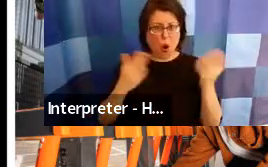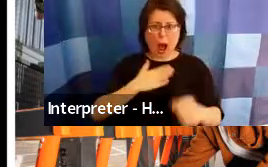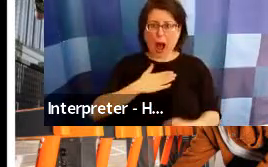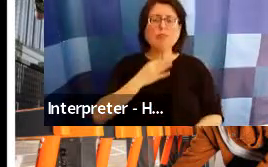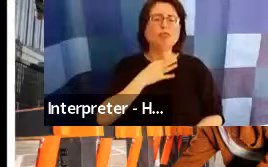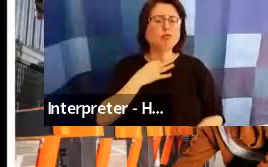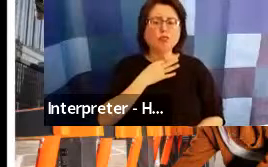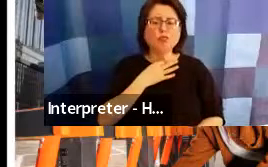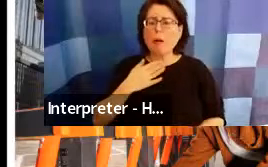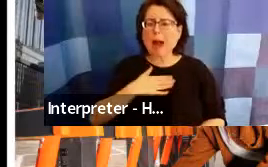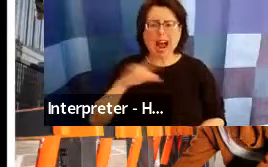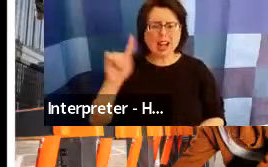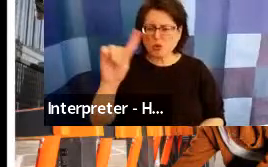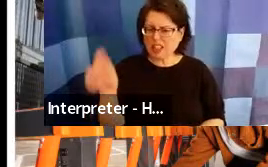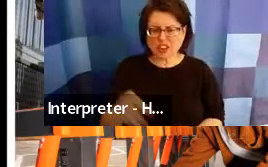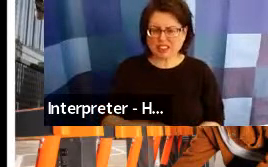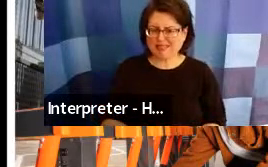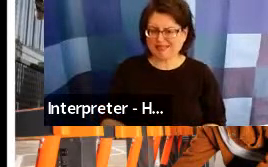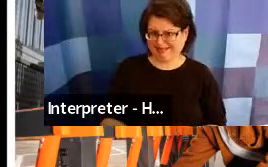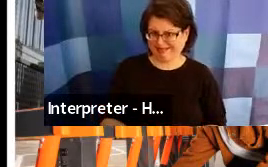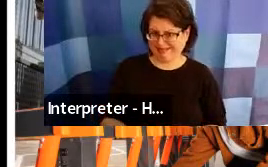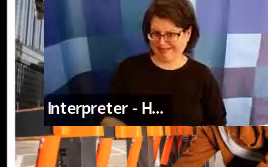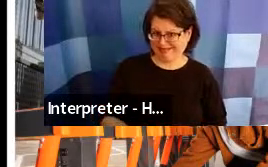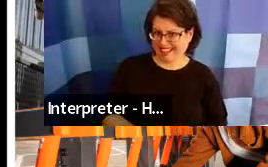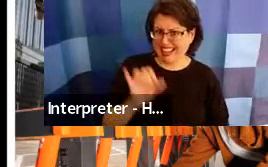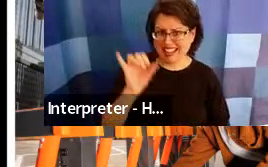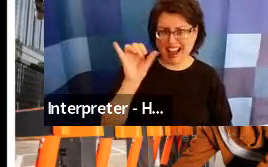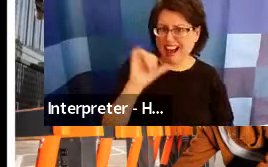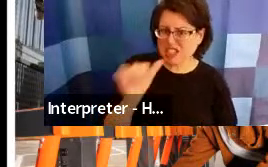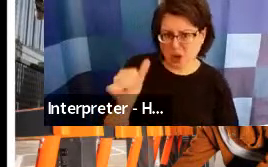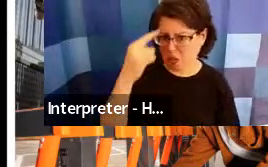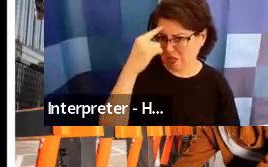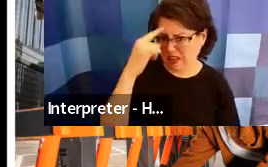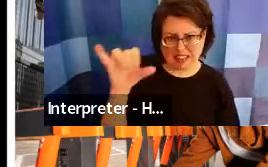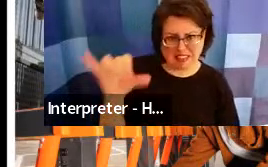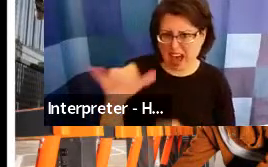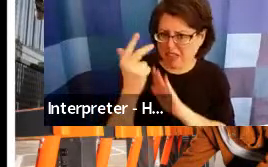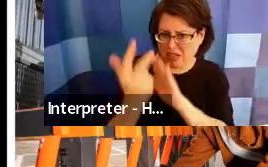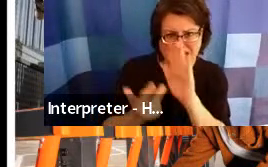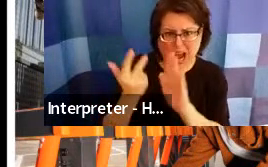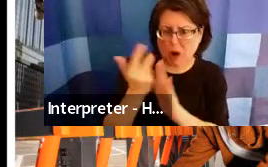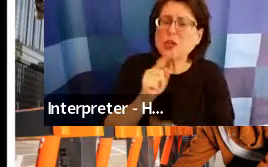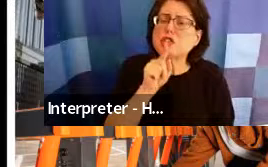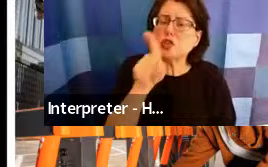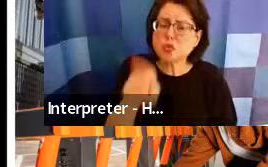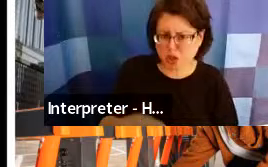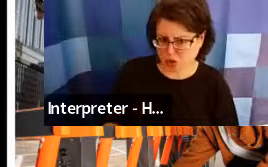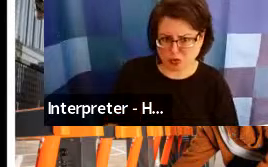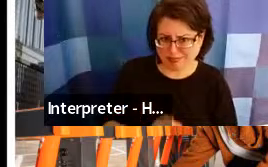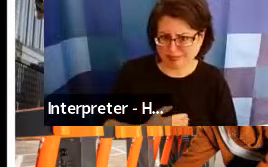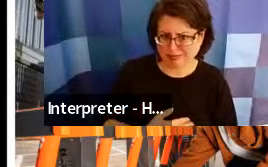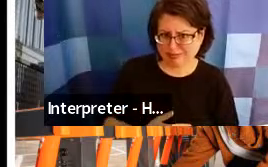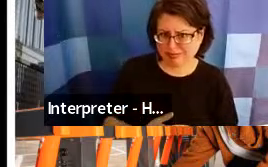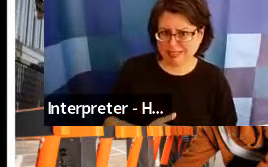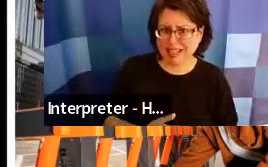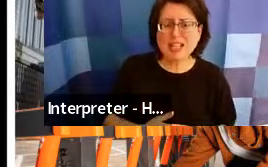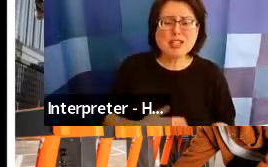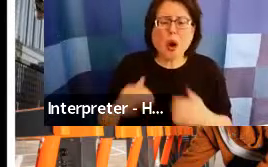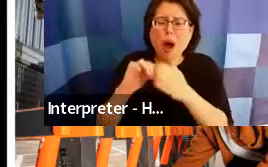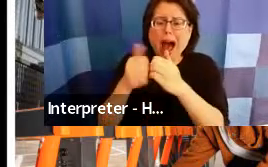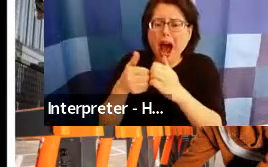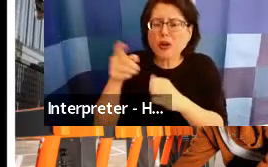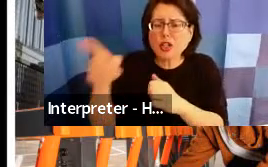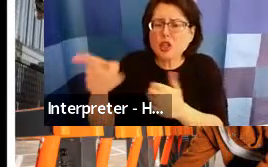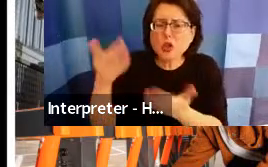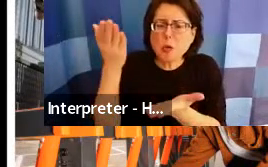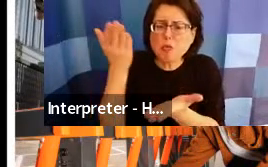is, I doubt that's even true. So what do you have to actually prove